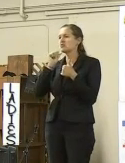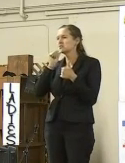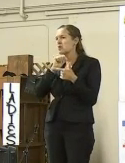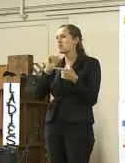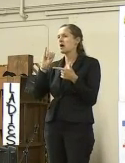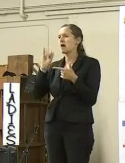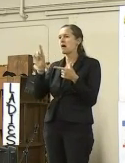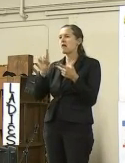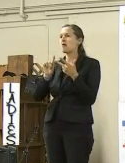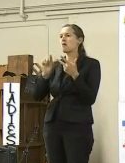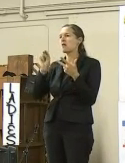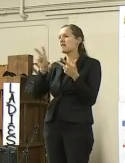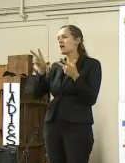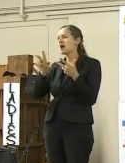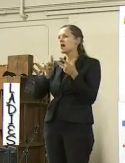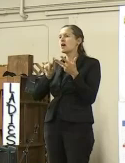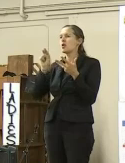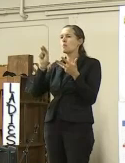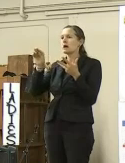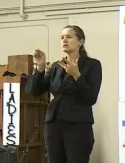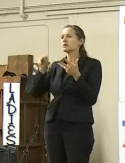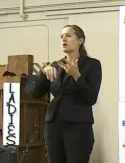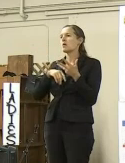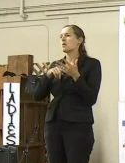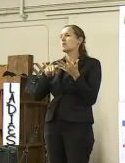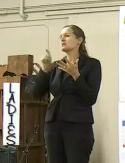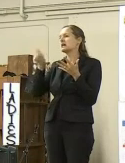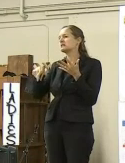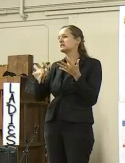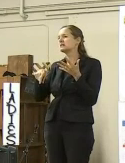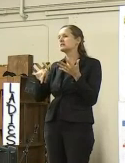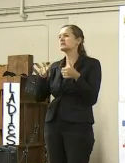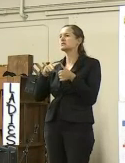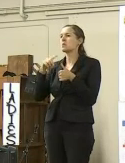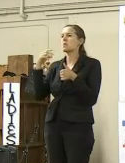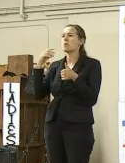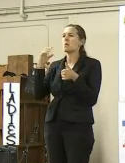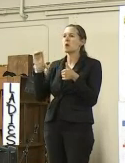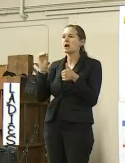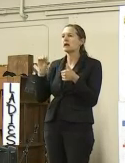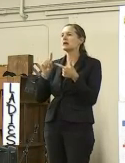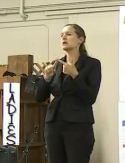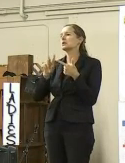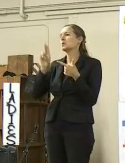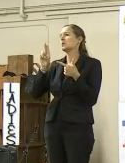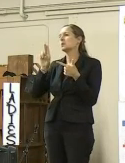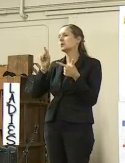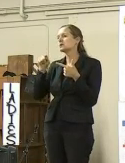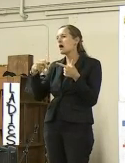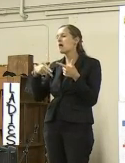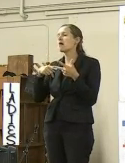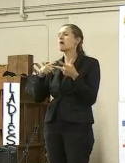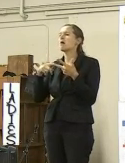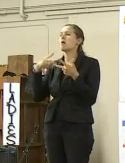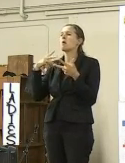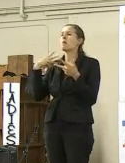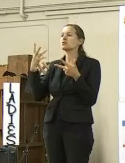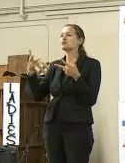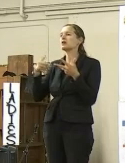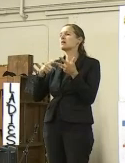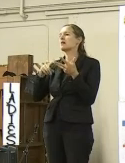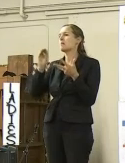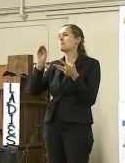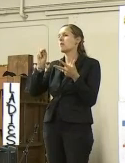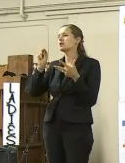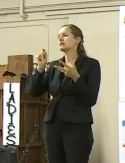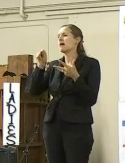Idaho, Nevada, New Mexico, Texas, Oregon, Utah, Washington, and Montana. And